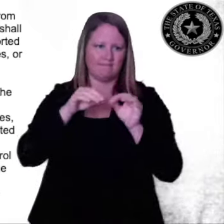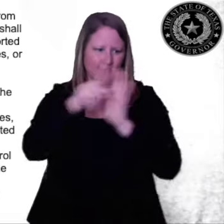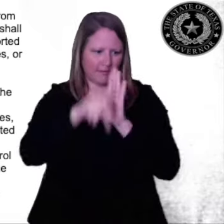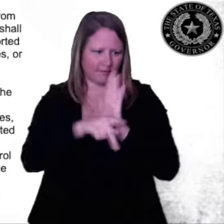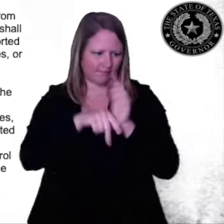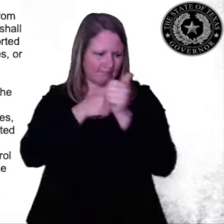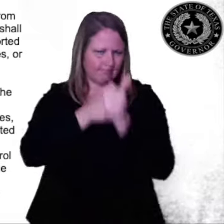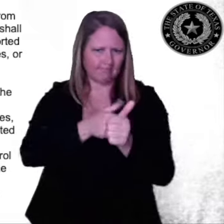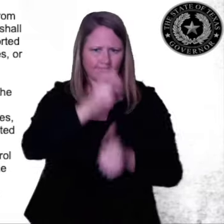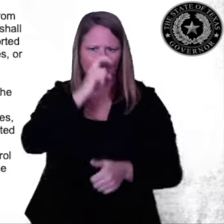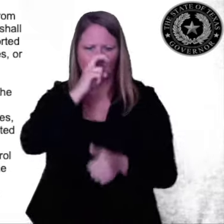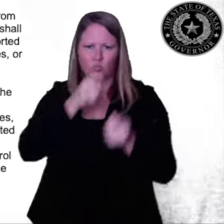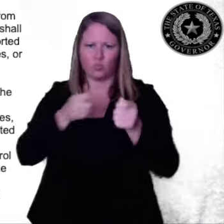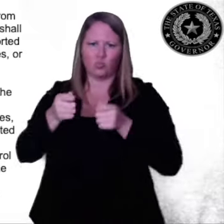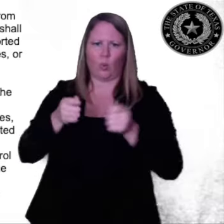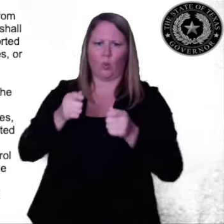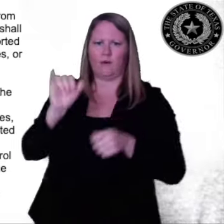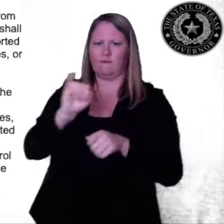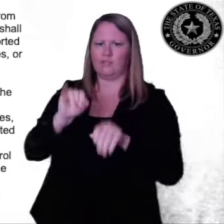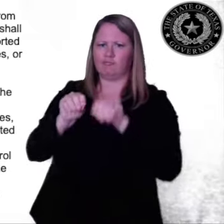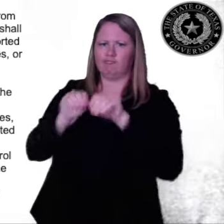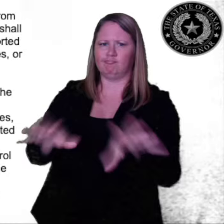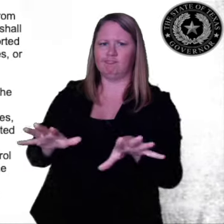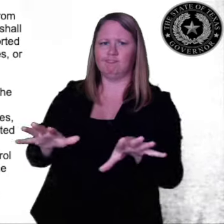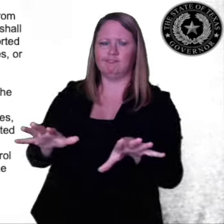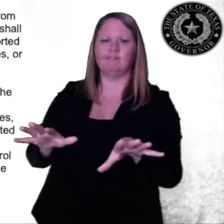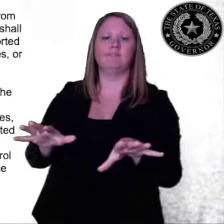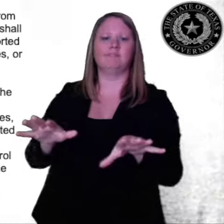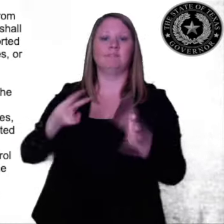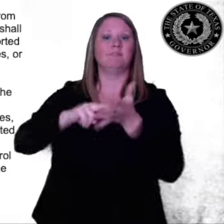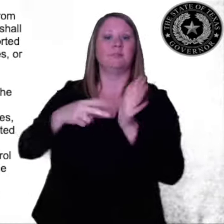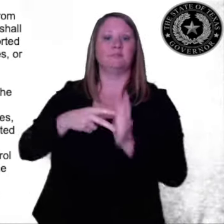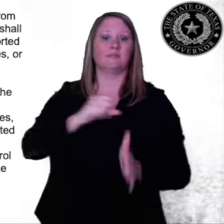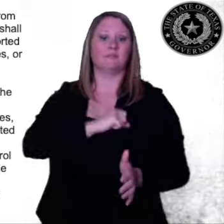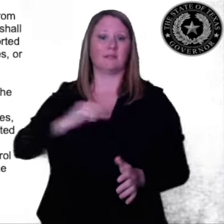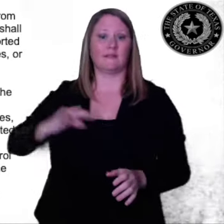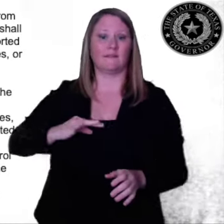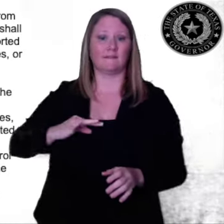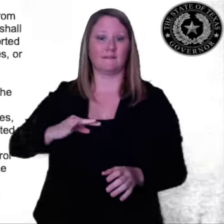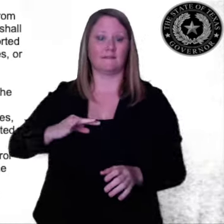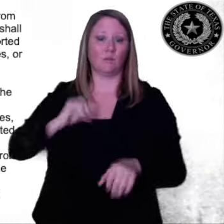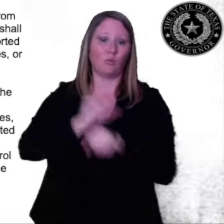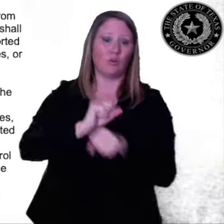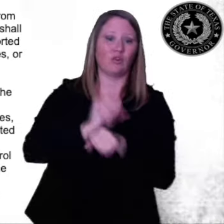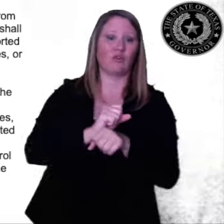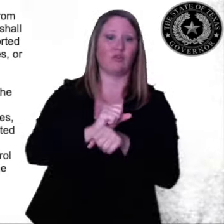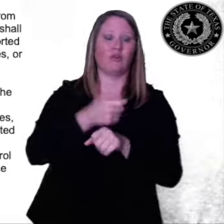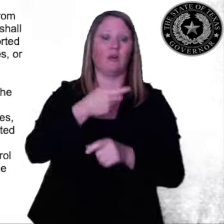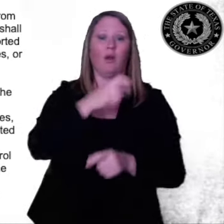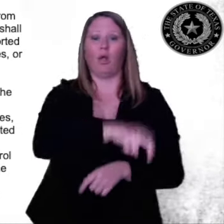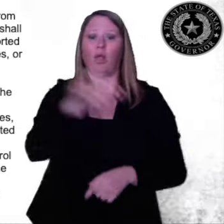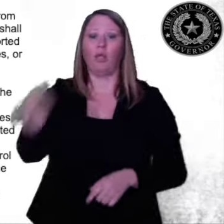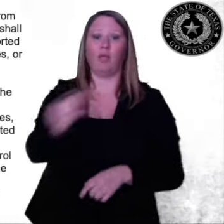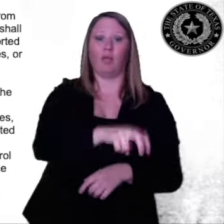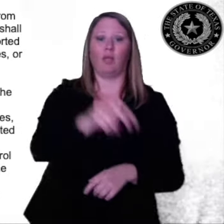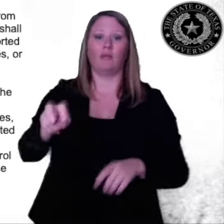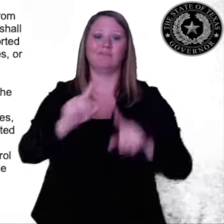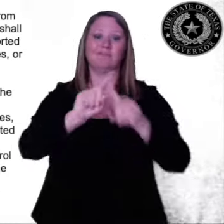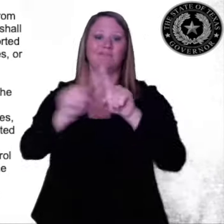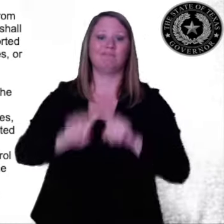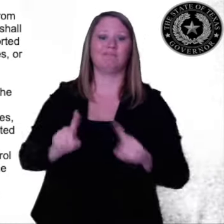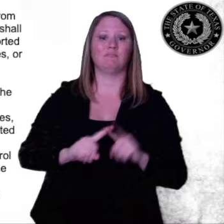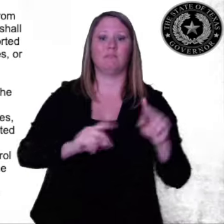the HHSC, including minimizing the movement of staff between facilities whenever possible.